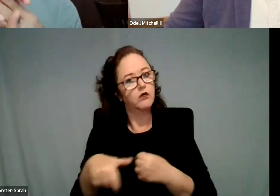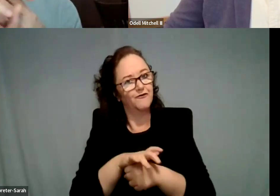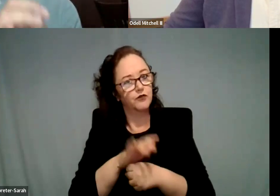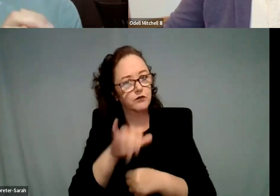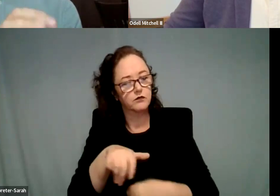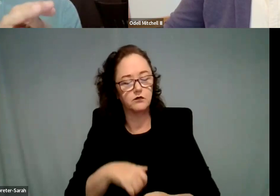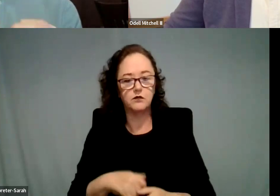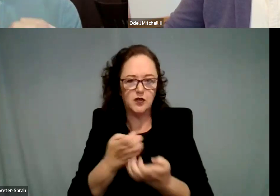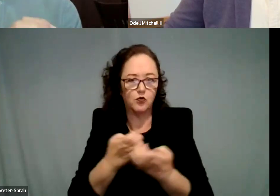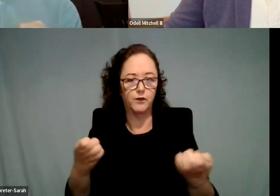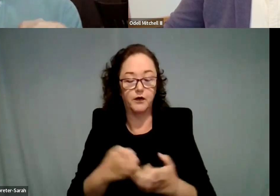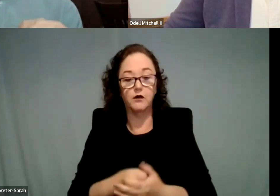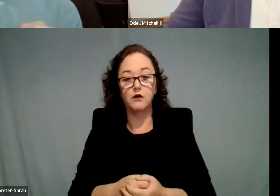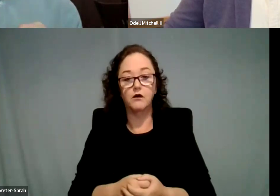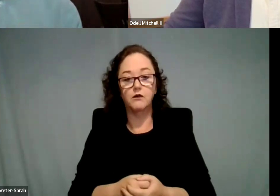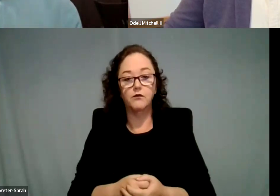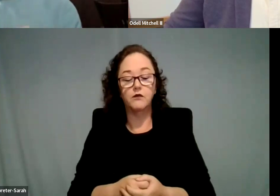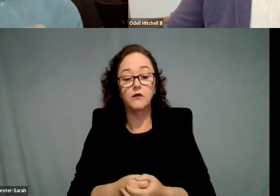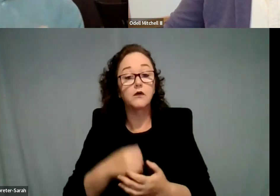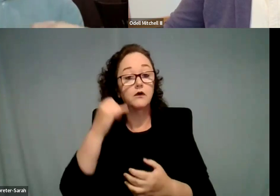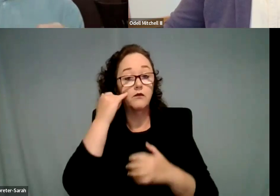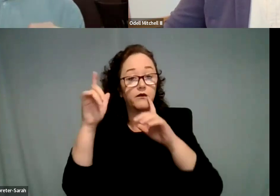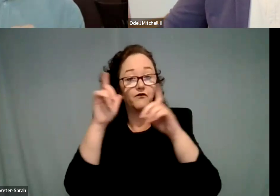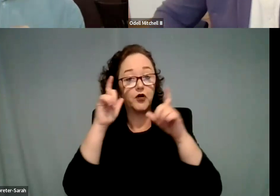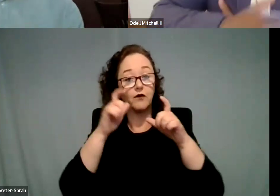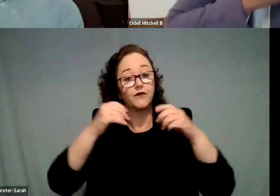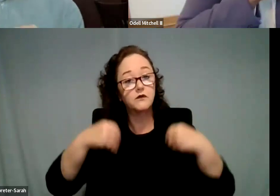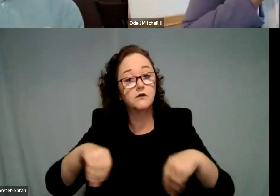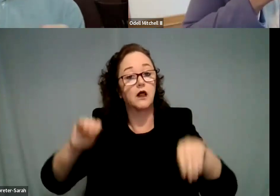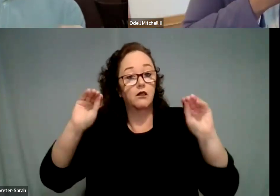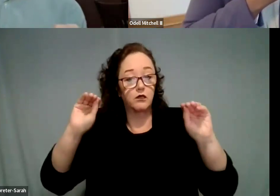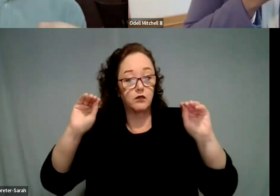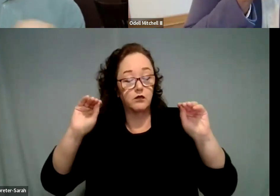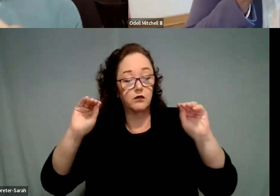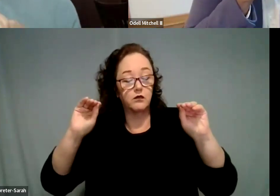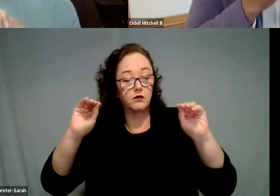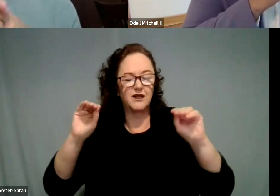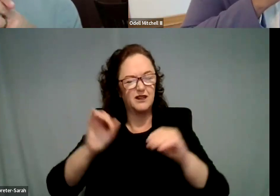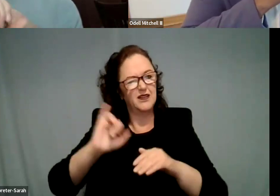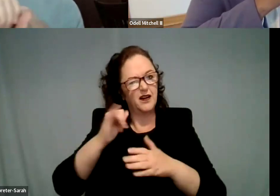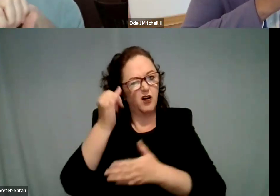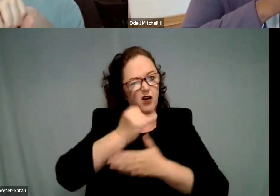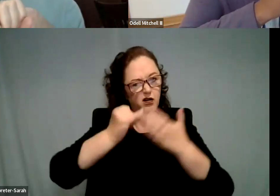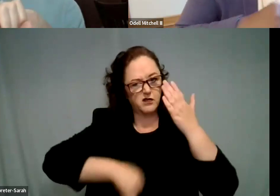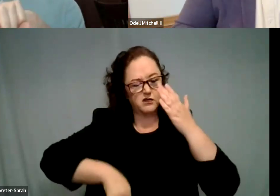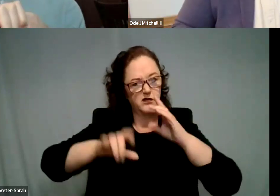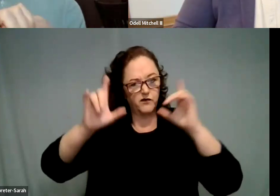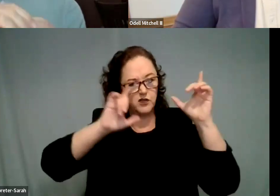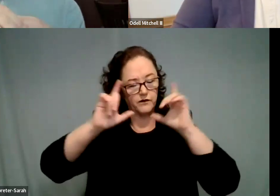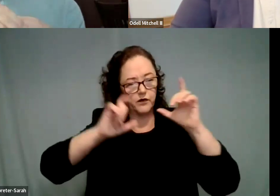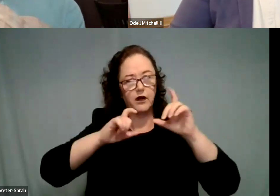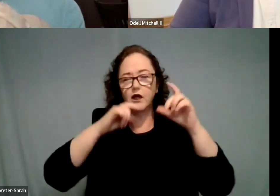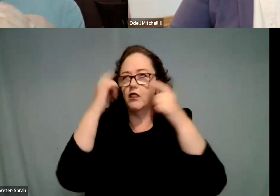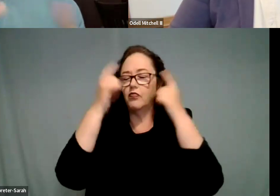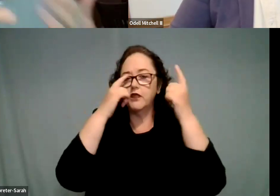about, selling your photographs more as a, like an art photographer, then you might want to think about errors